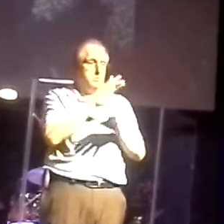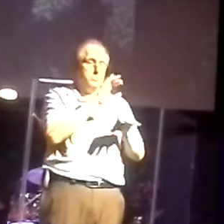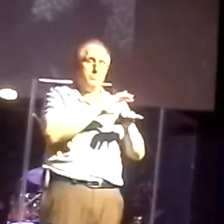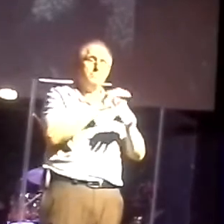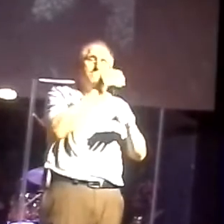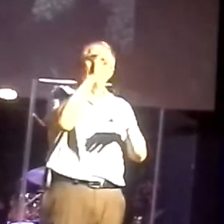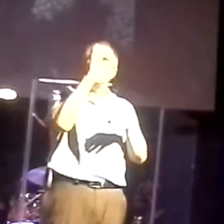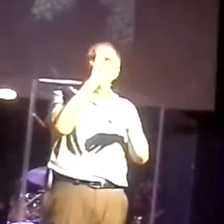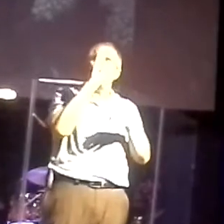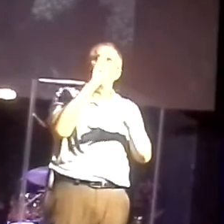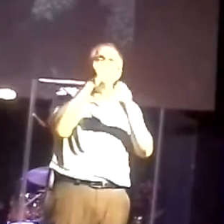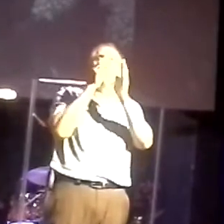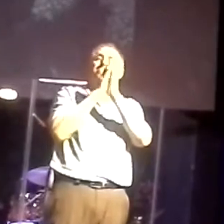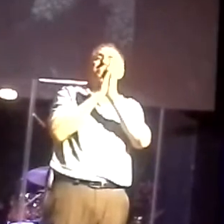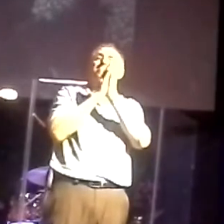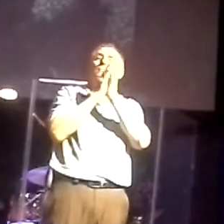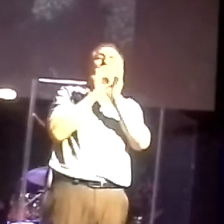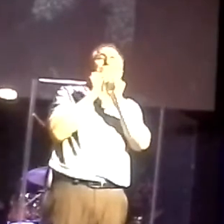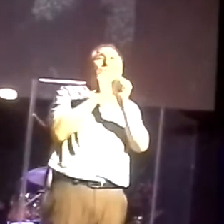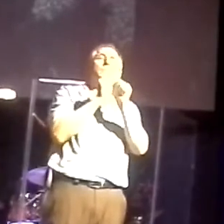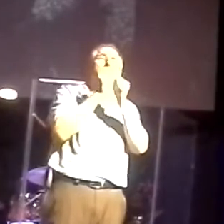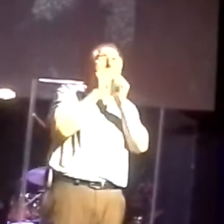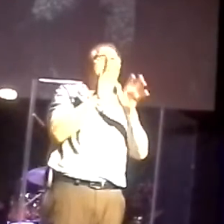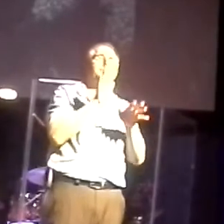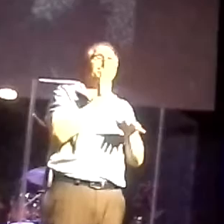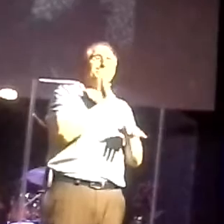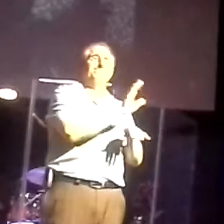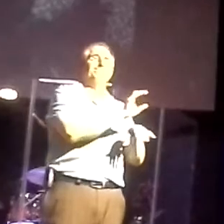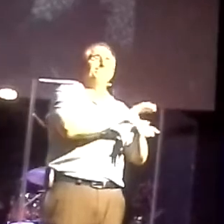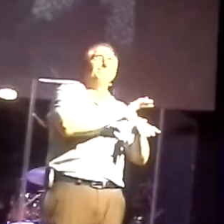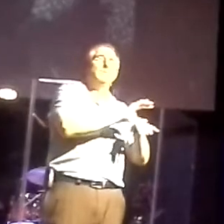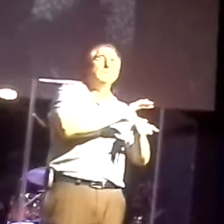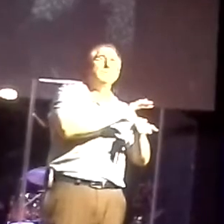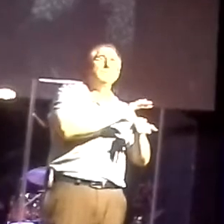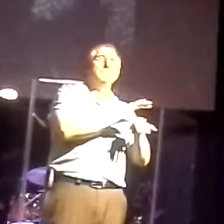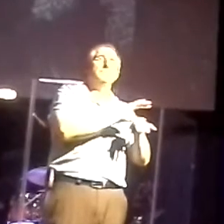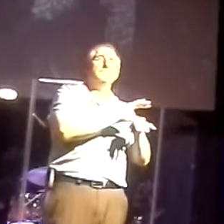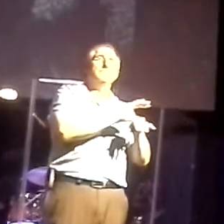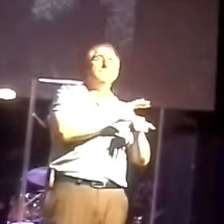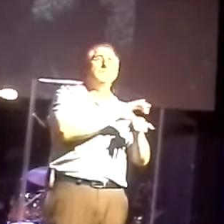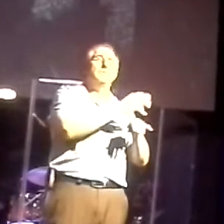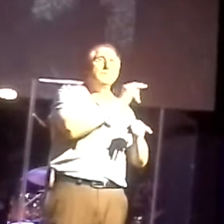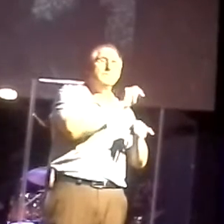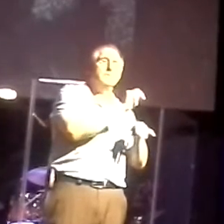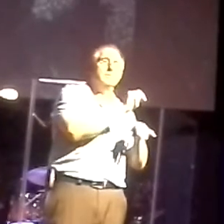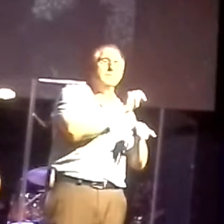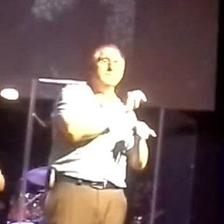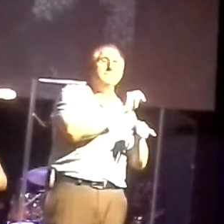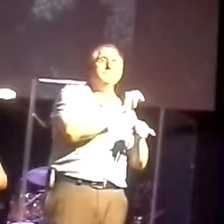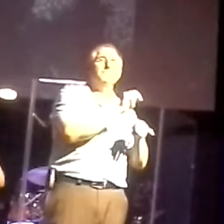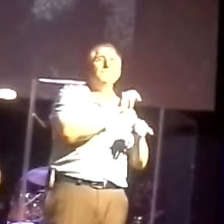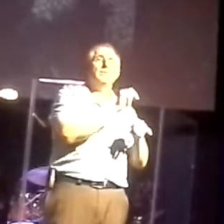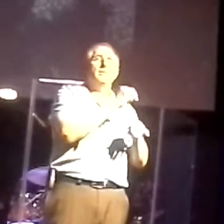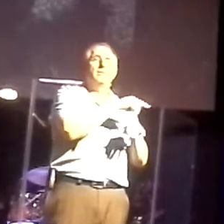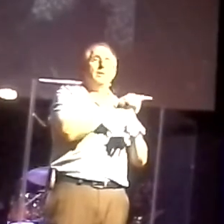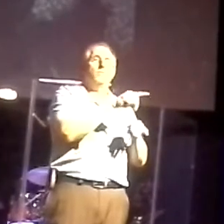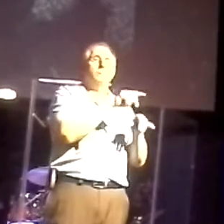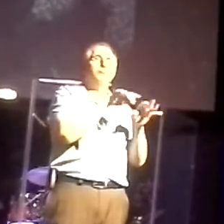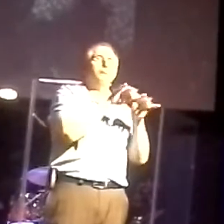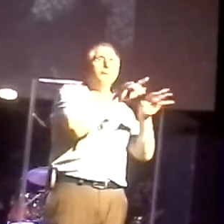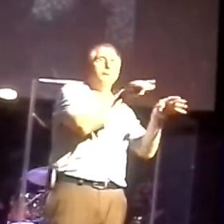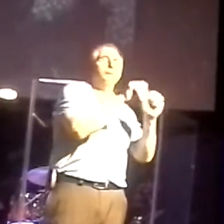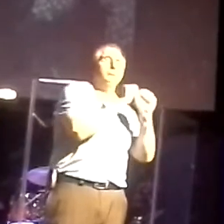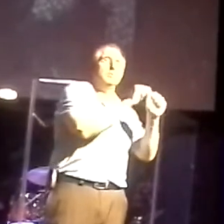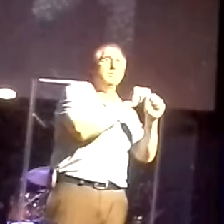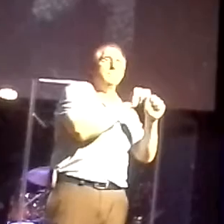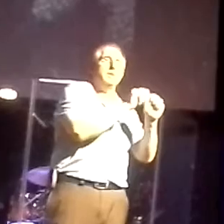God, we would just ask that you would continue to bless John, that you would continue to bless his church family, God, that they would go forth and be a